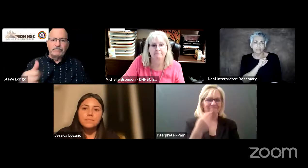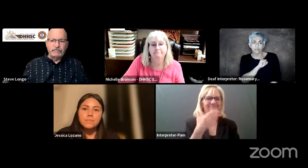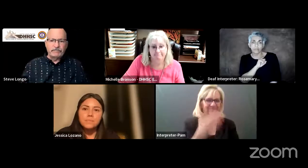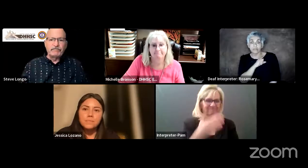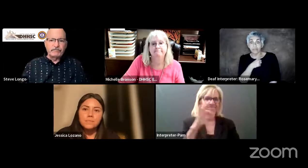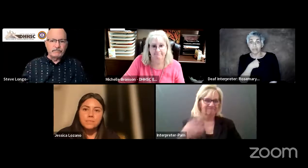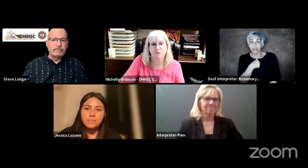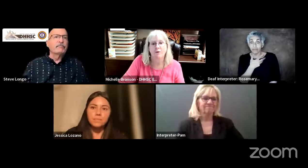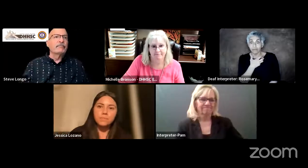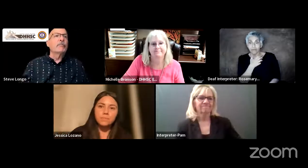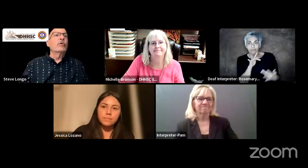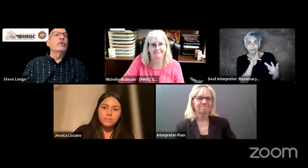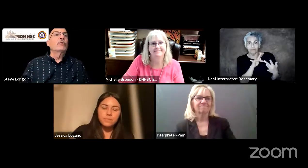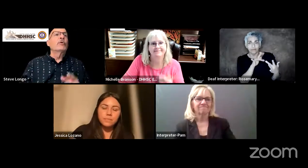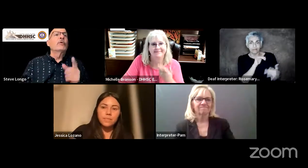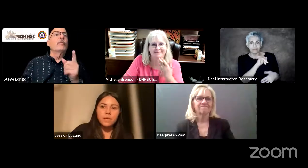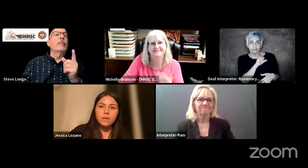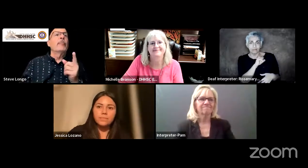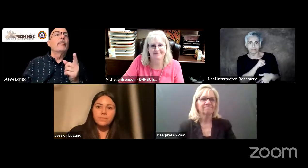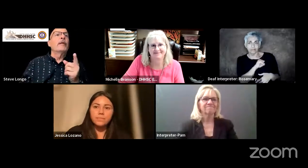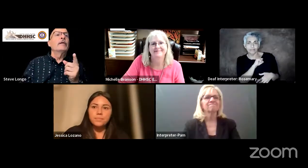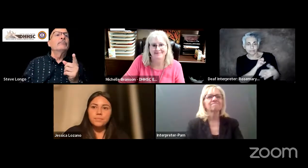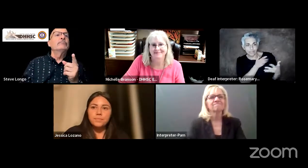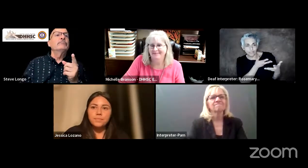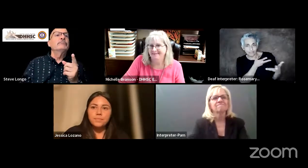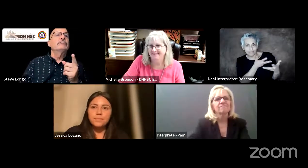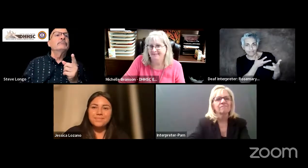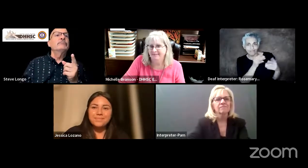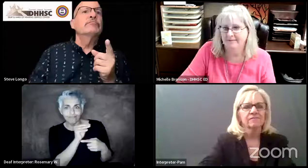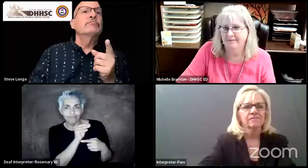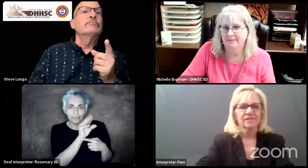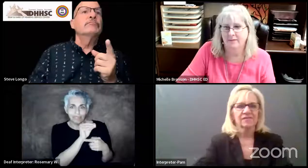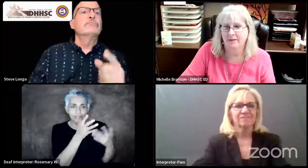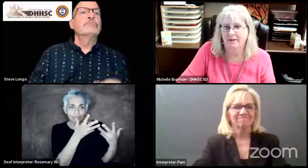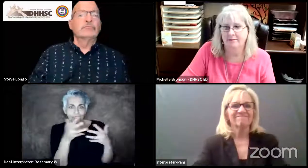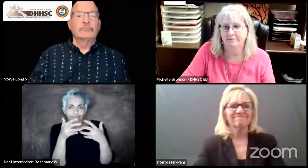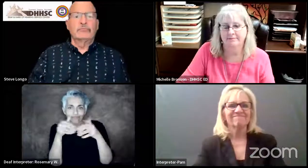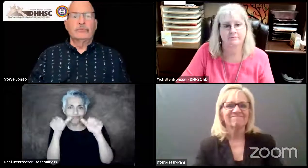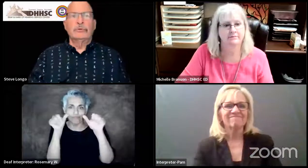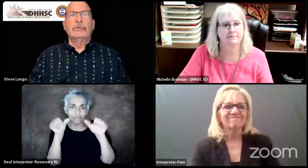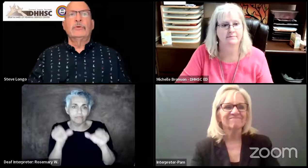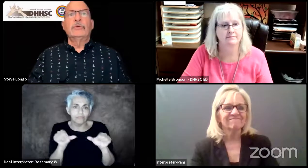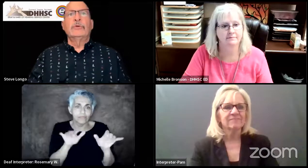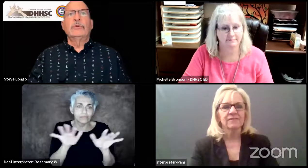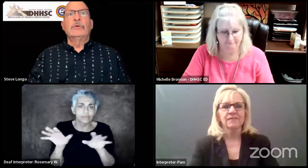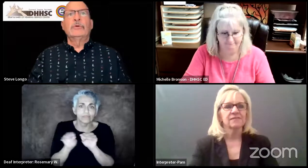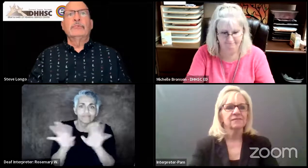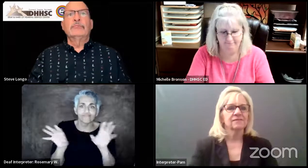appreciate that. I'm just clarifying the very end of that message. Thank